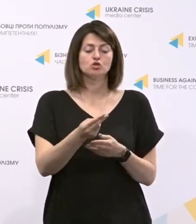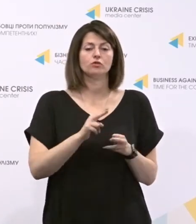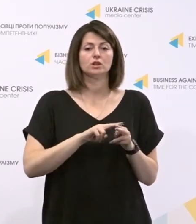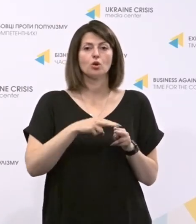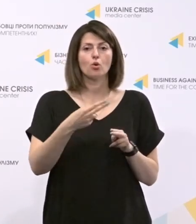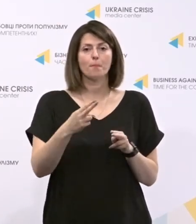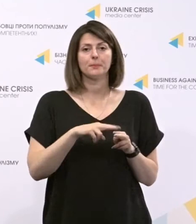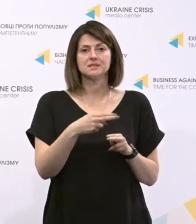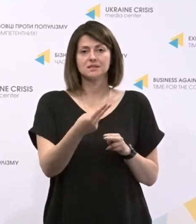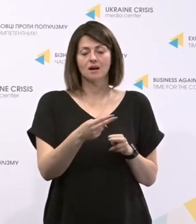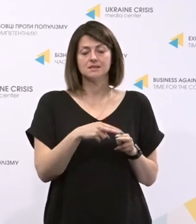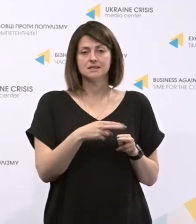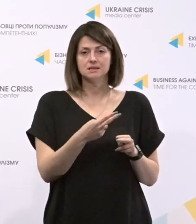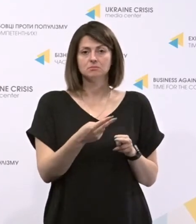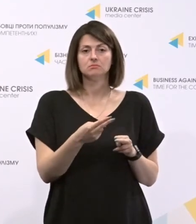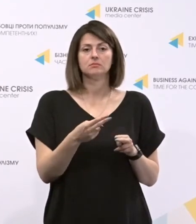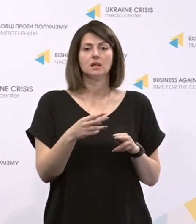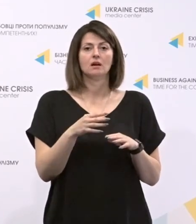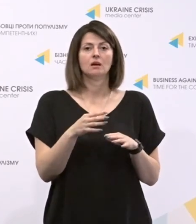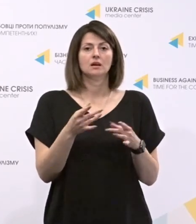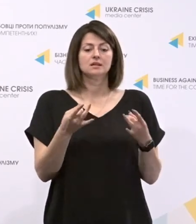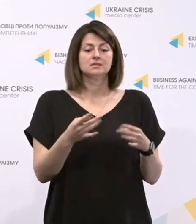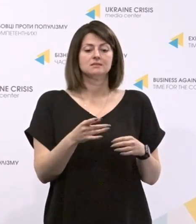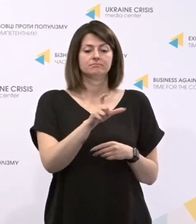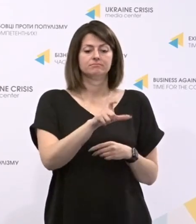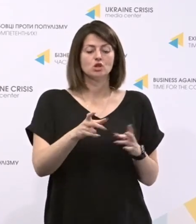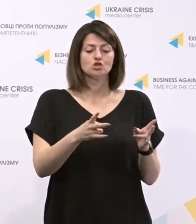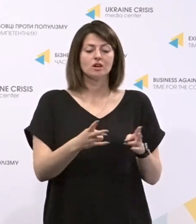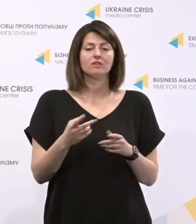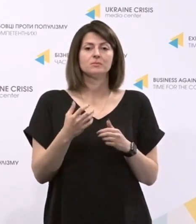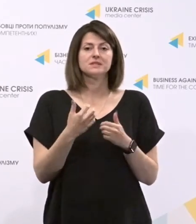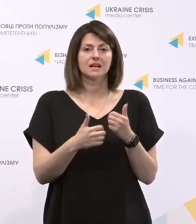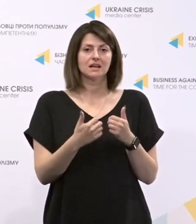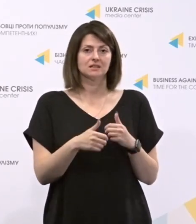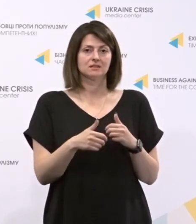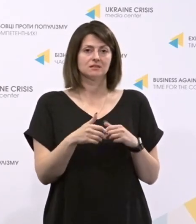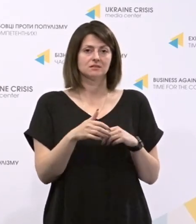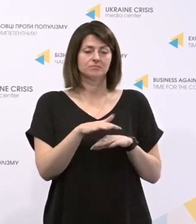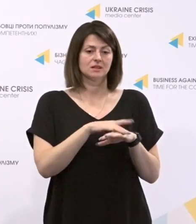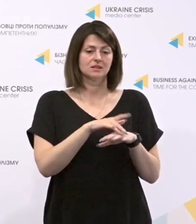hostilities and to relatives of those killed in hostilities.